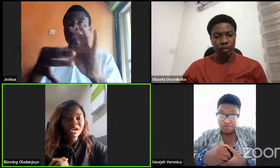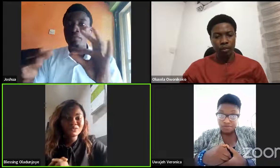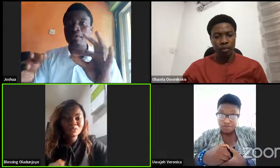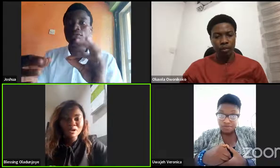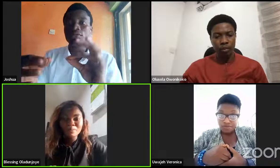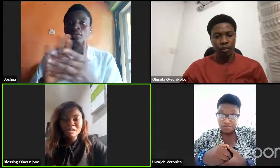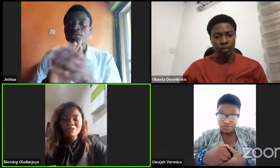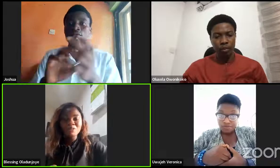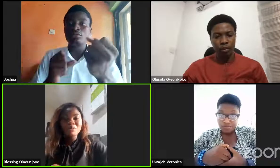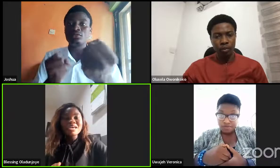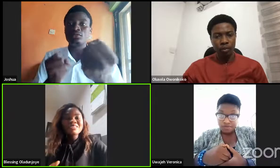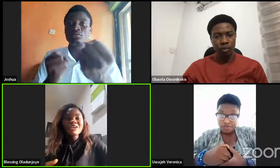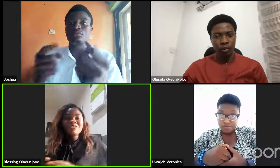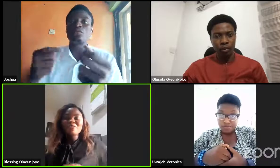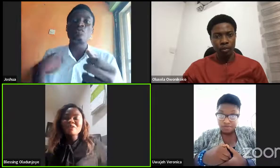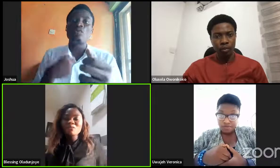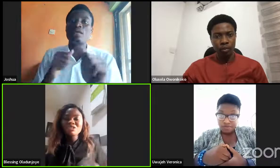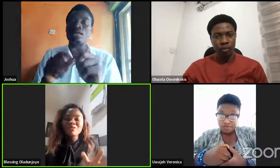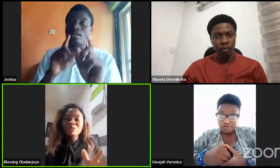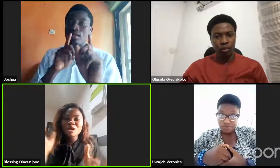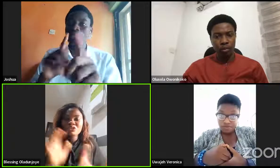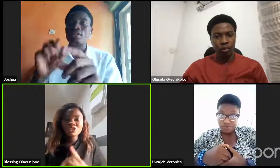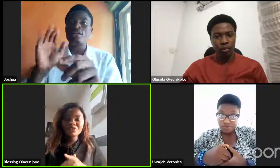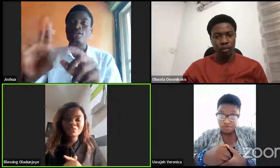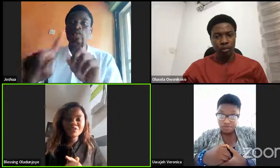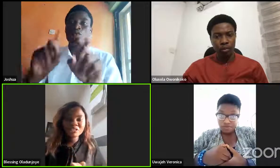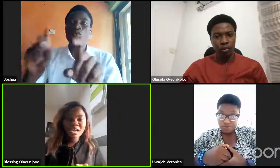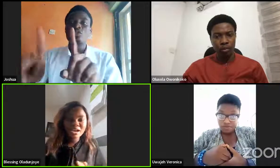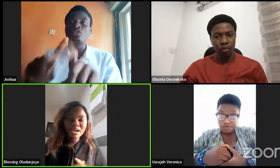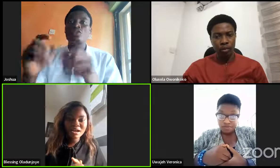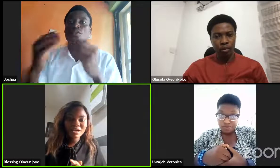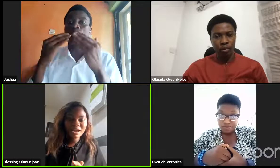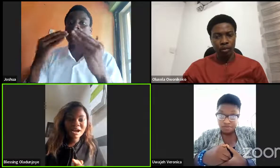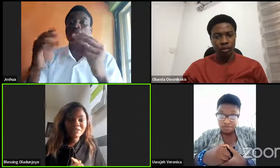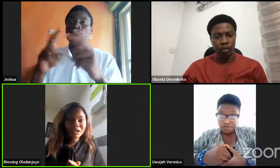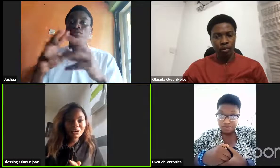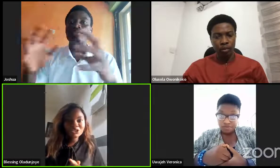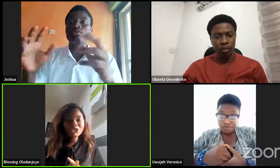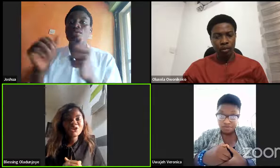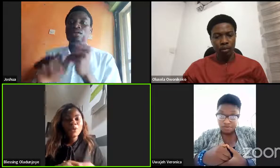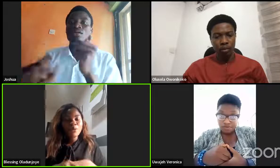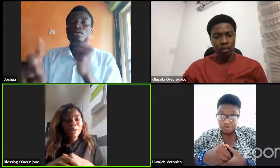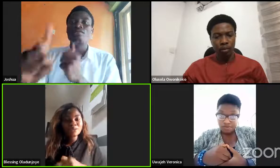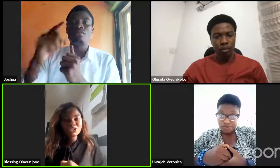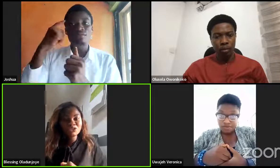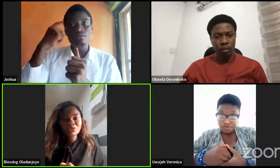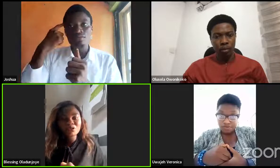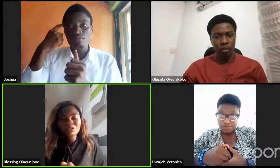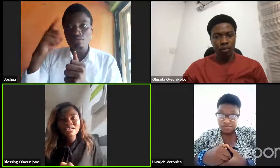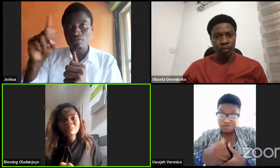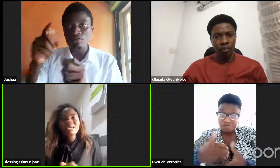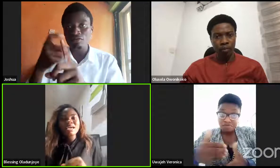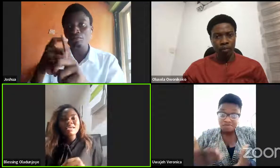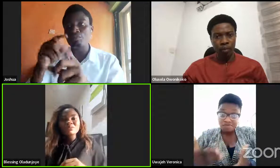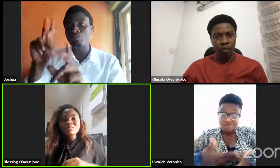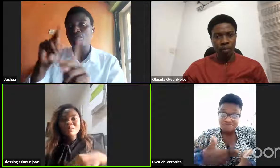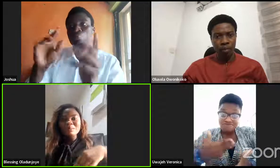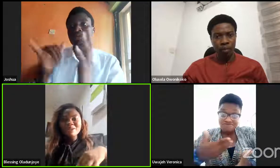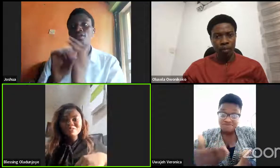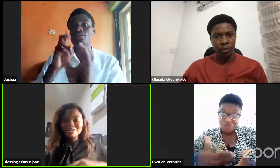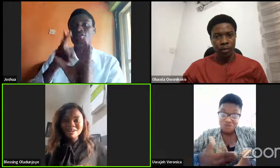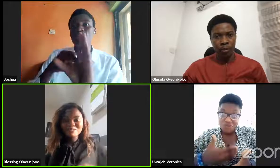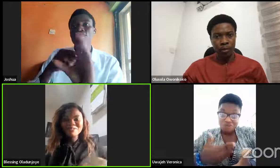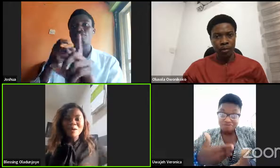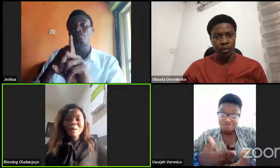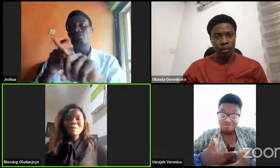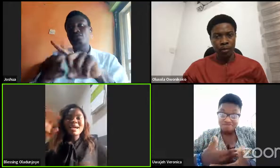questions via the WUVA platform. Thank you very much, everyone who has joined from various African countries. We appreciate you for your time, and I will say bye